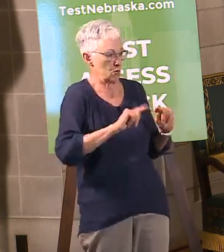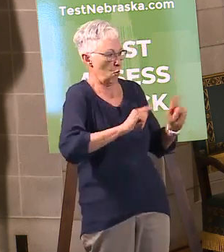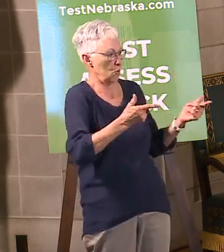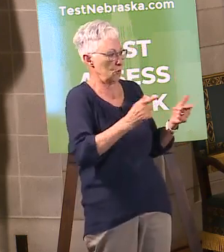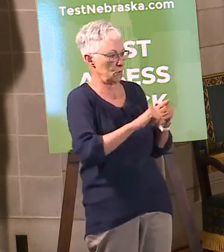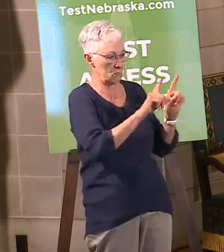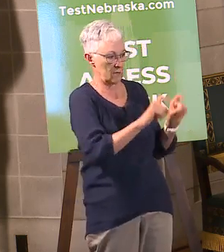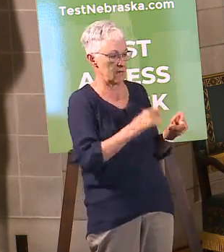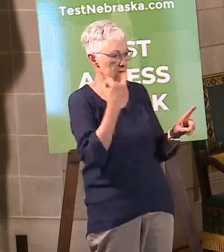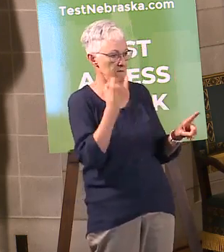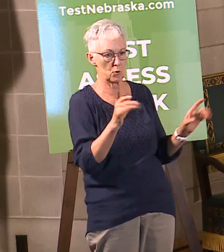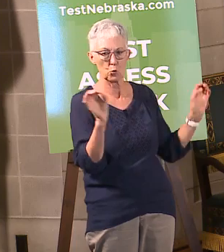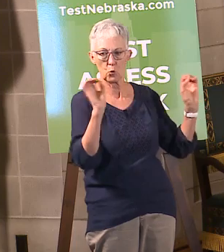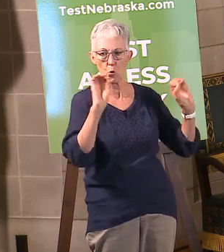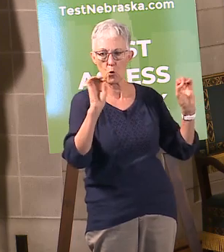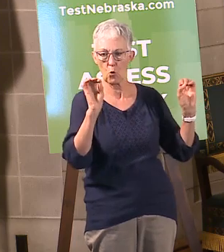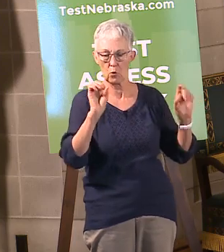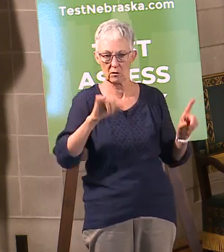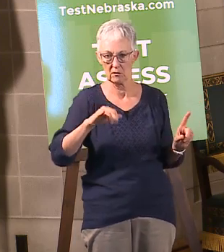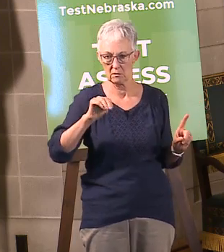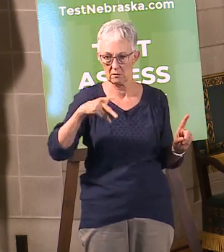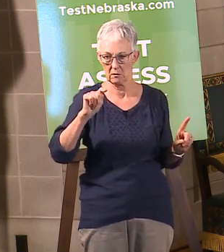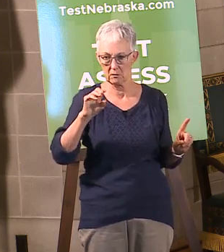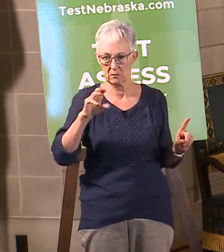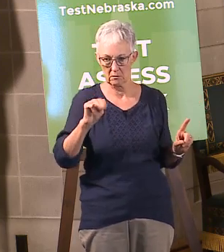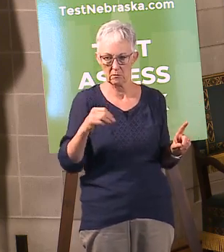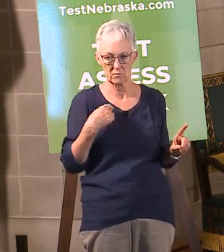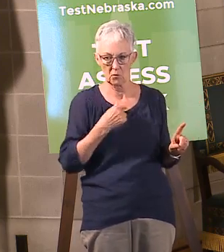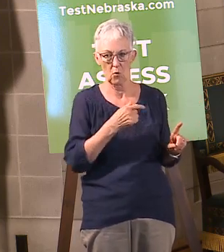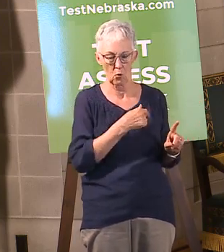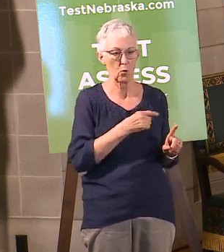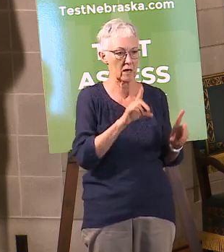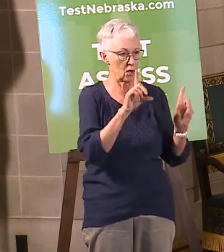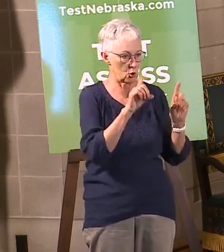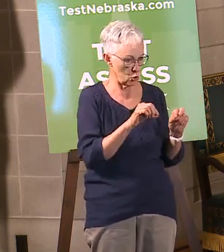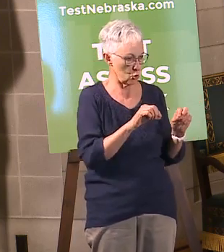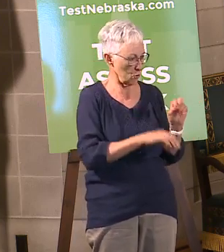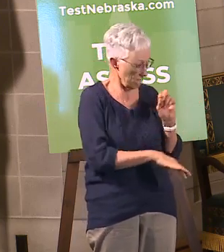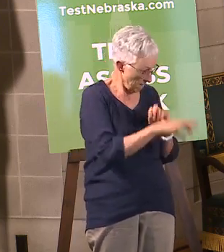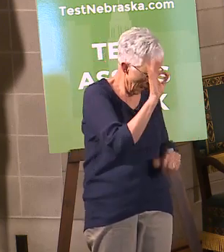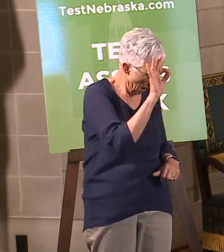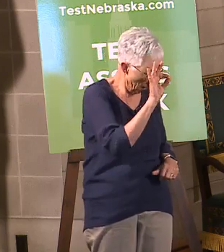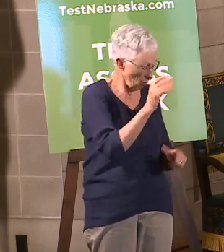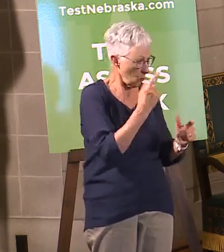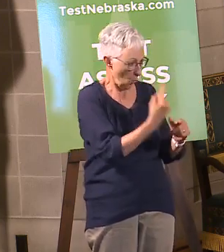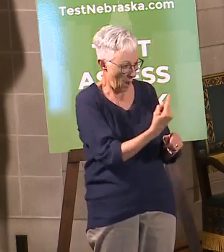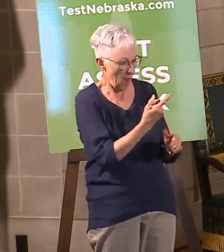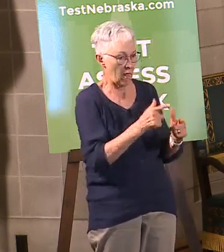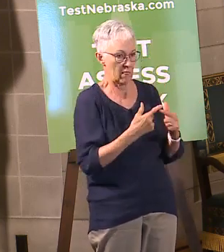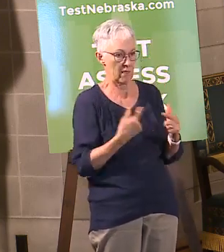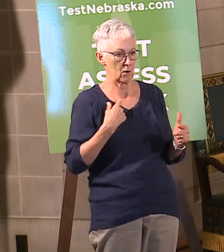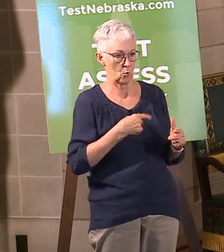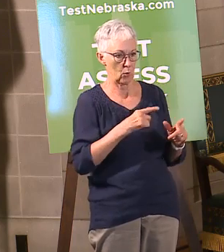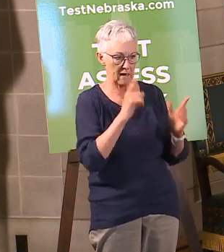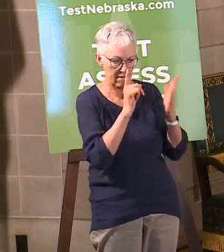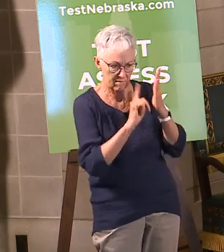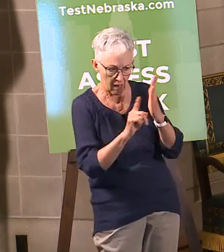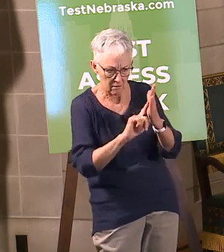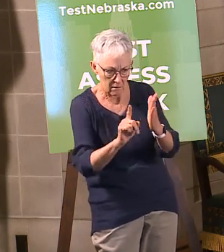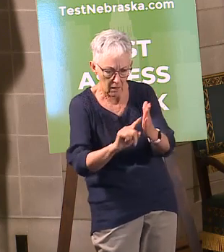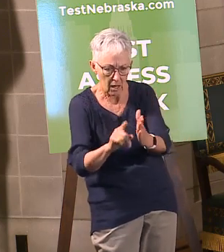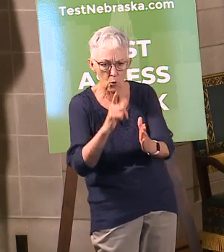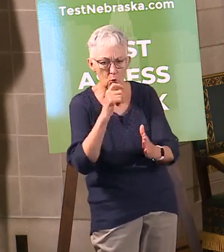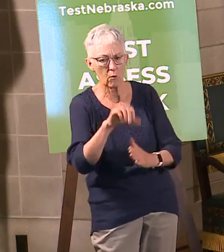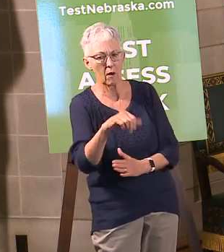and determined through information gathered in the case investigations and contact tracing. Each facility